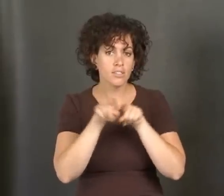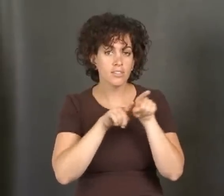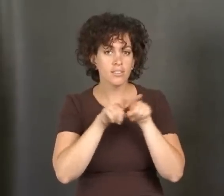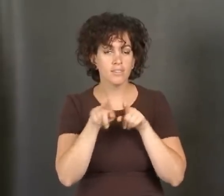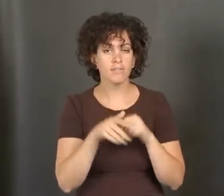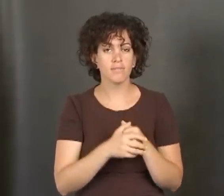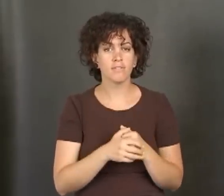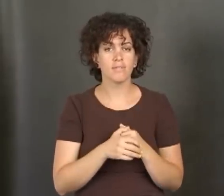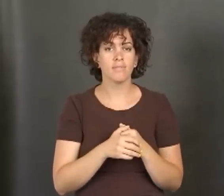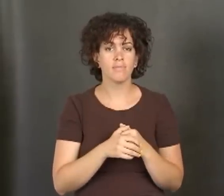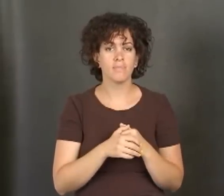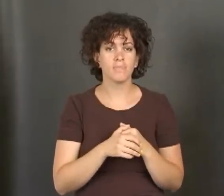Socks.